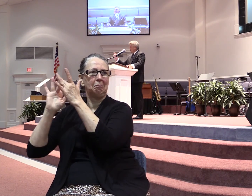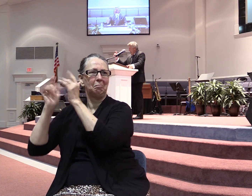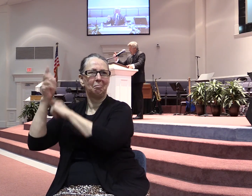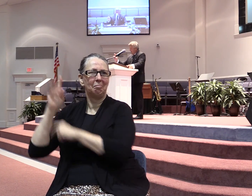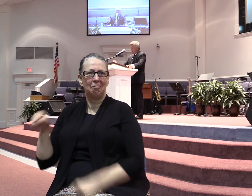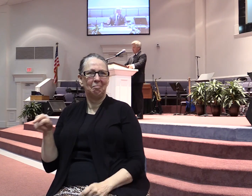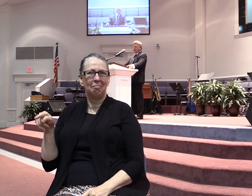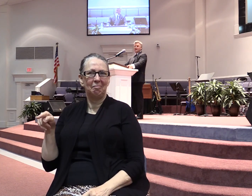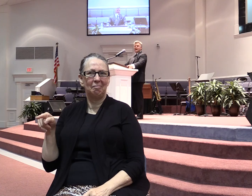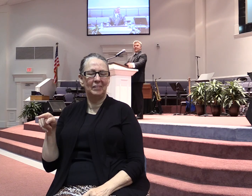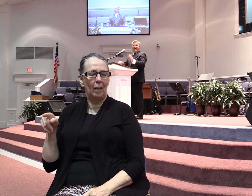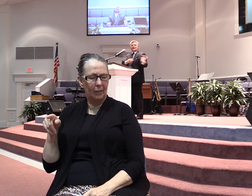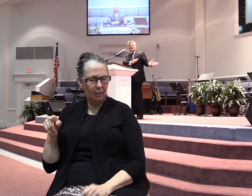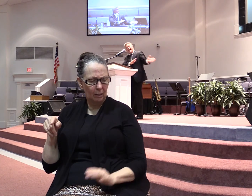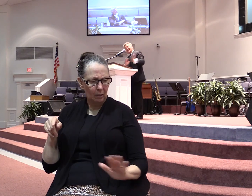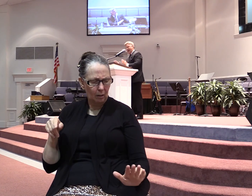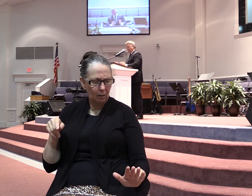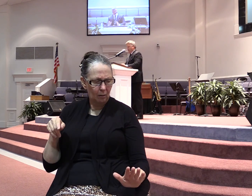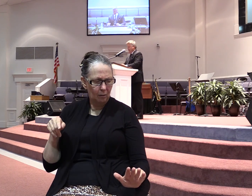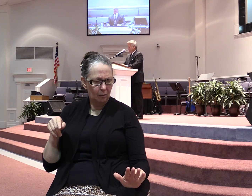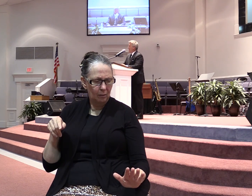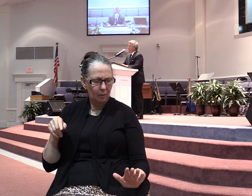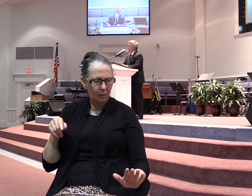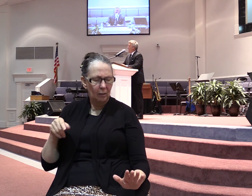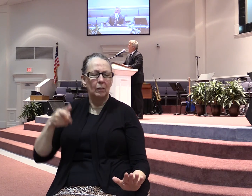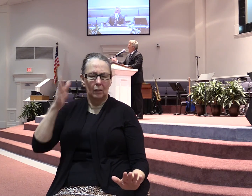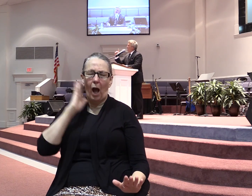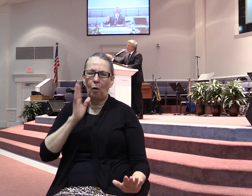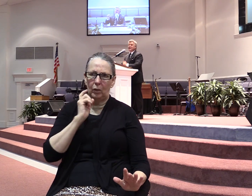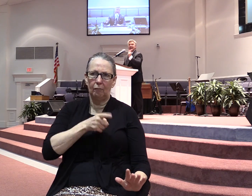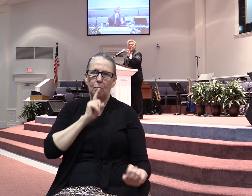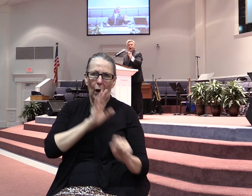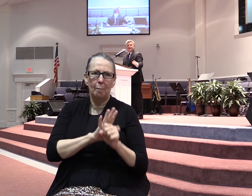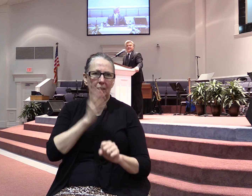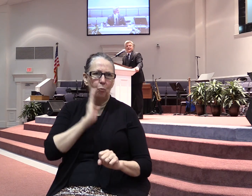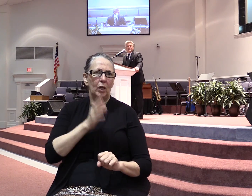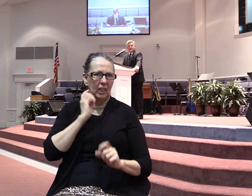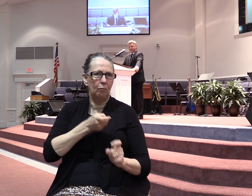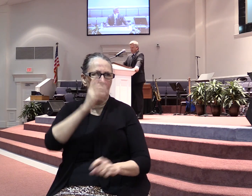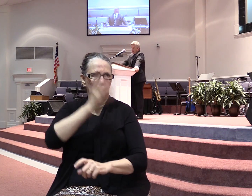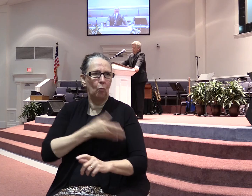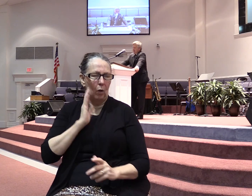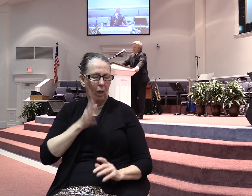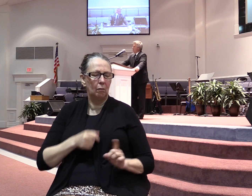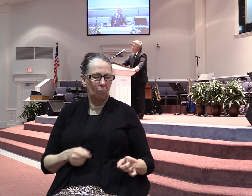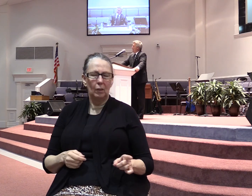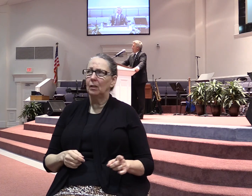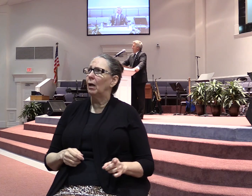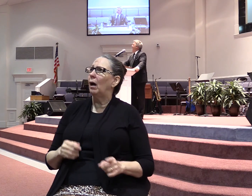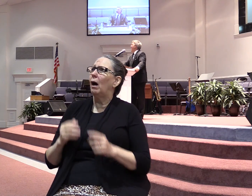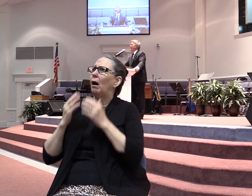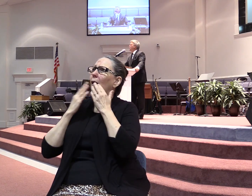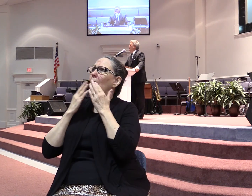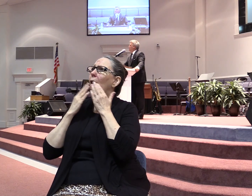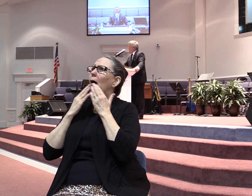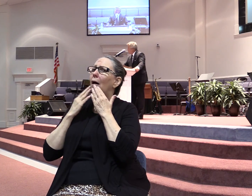And a child from outside the line of priests becomes a priest and a prophet to Israel.